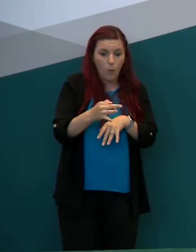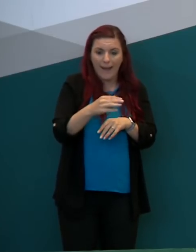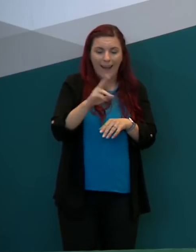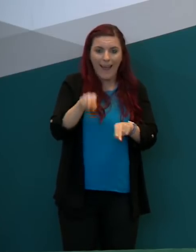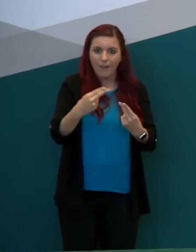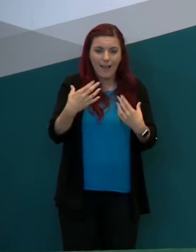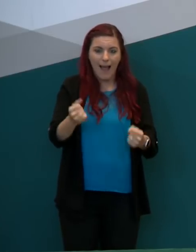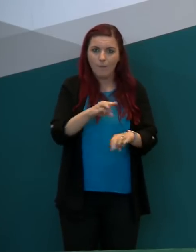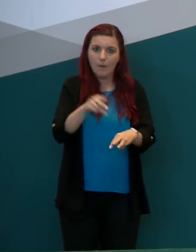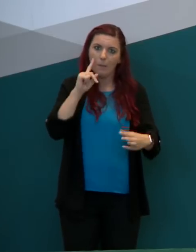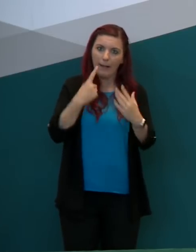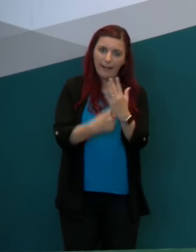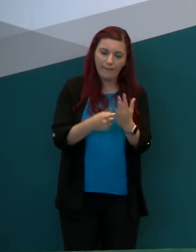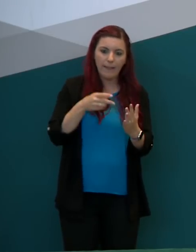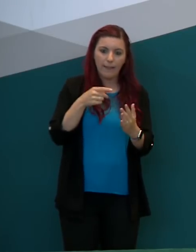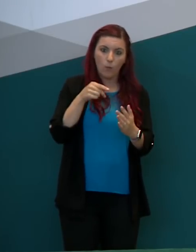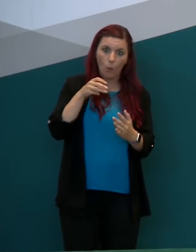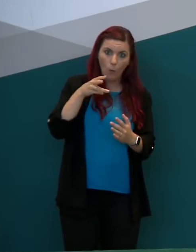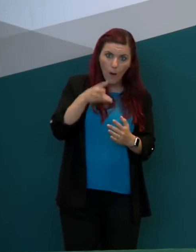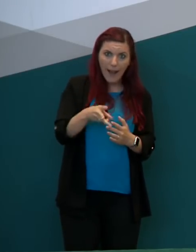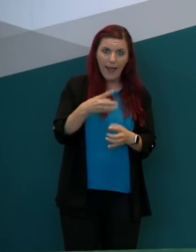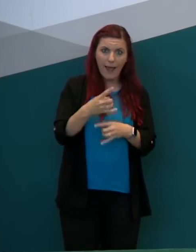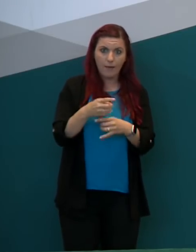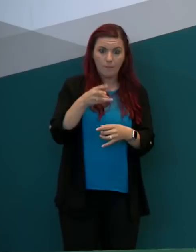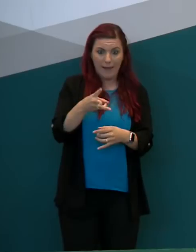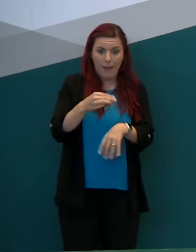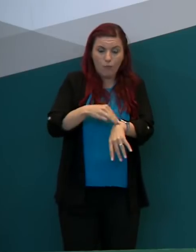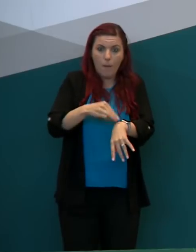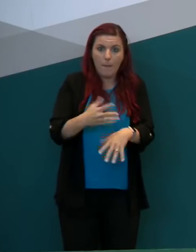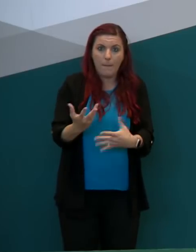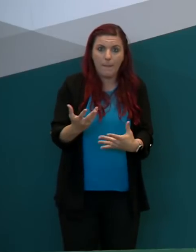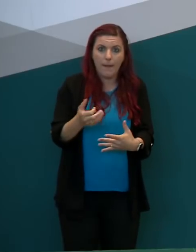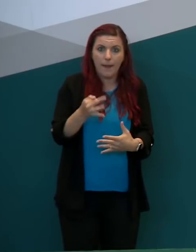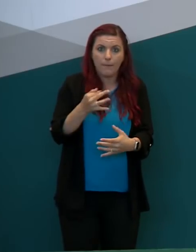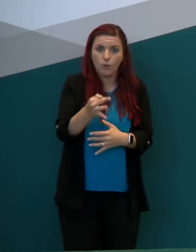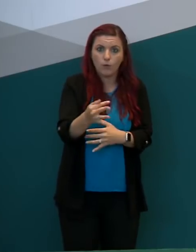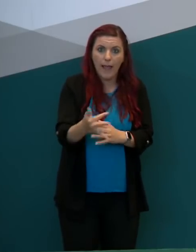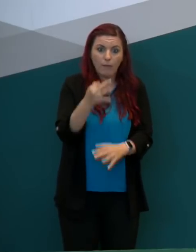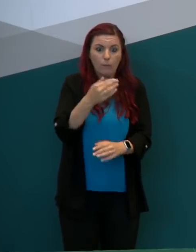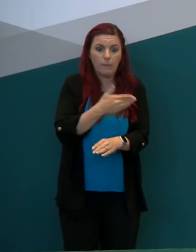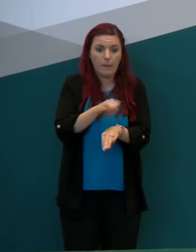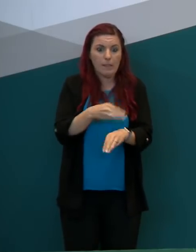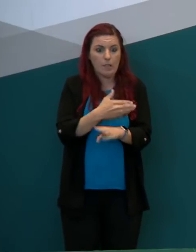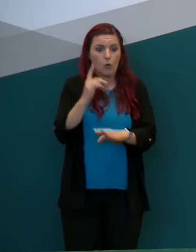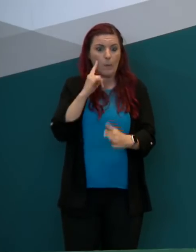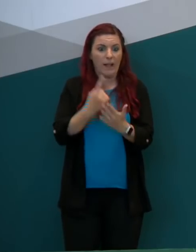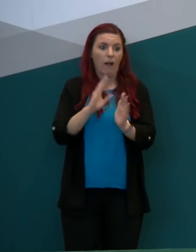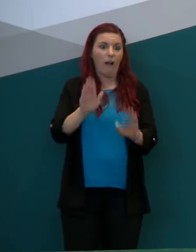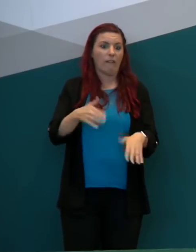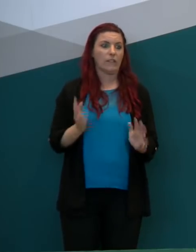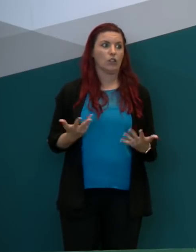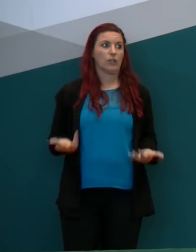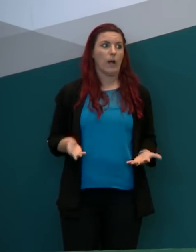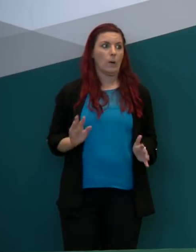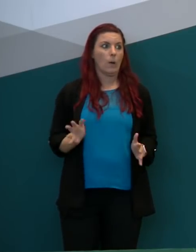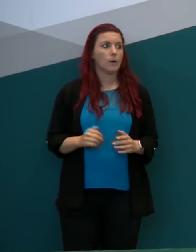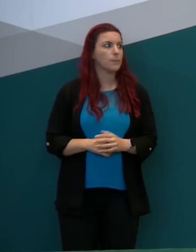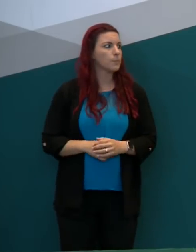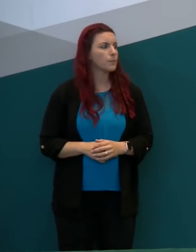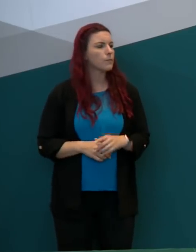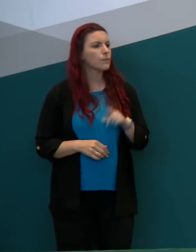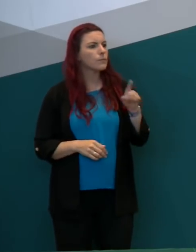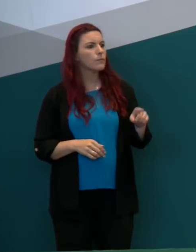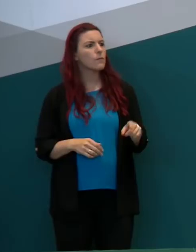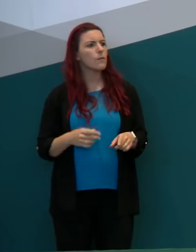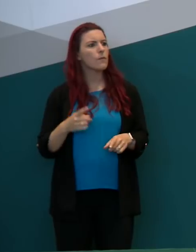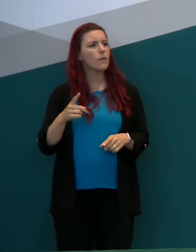there as a very real risk if we collectively get this wrong. And I have to be clear about that. Okay, just the one